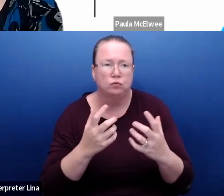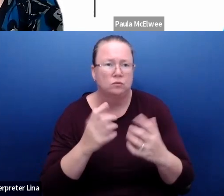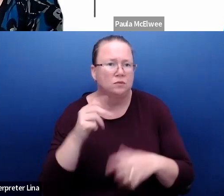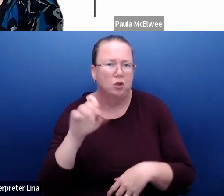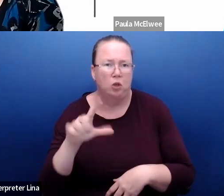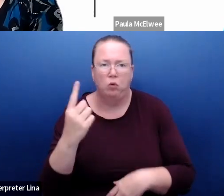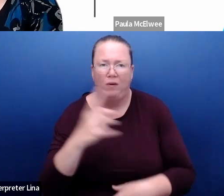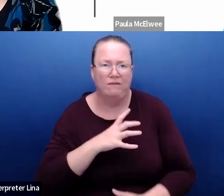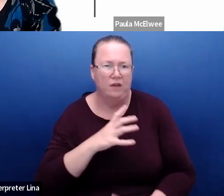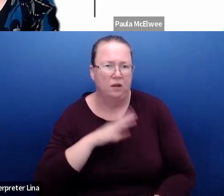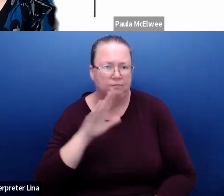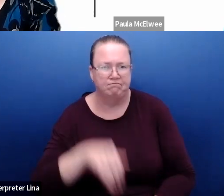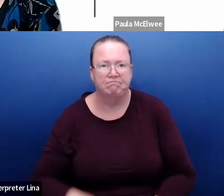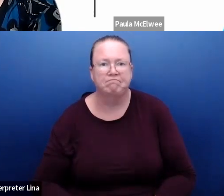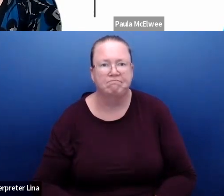one, it's fine.